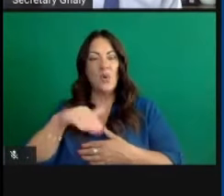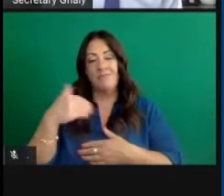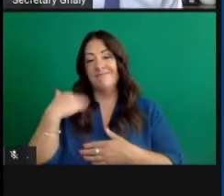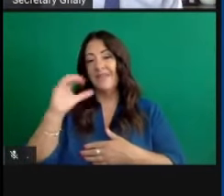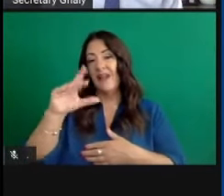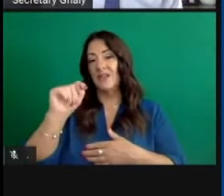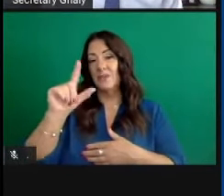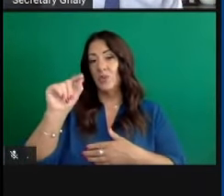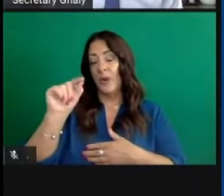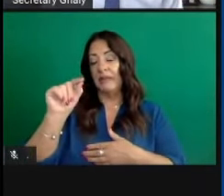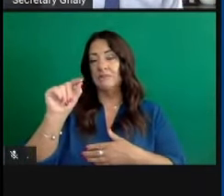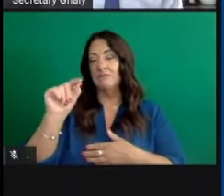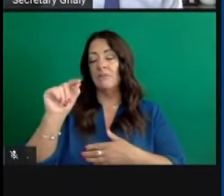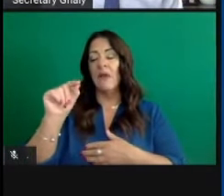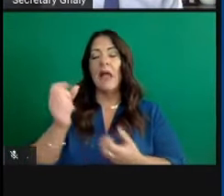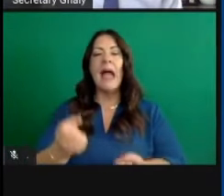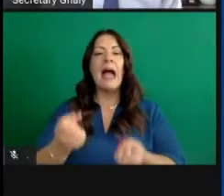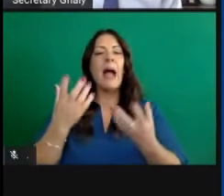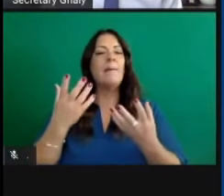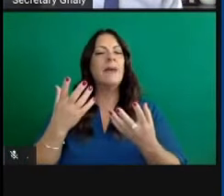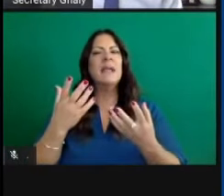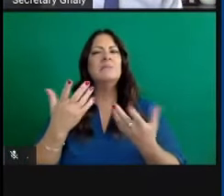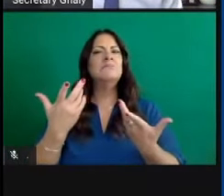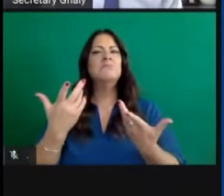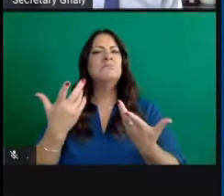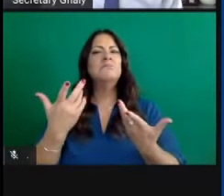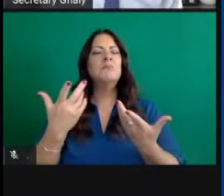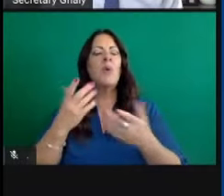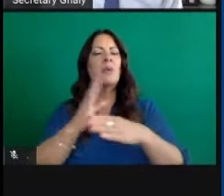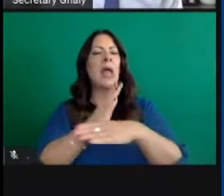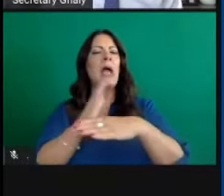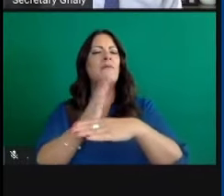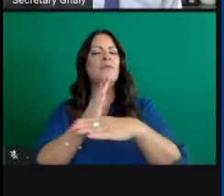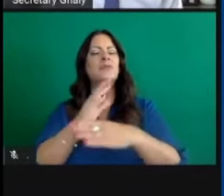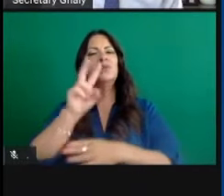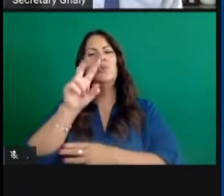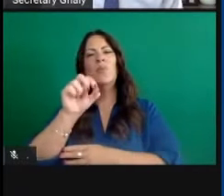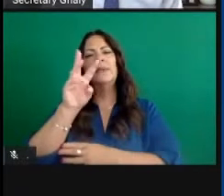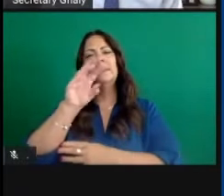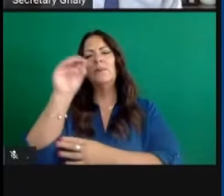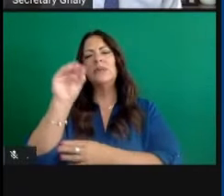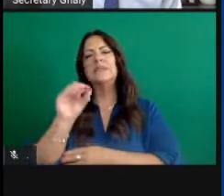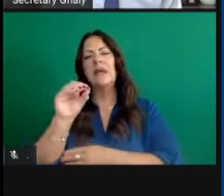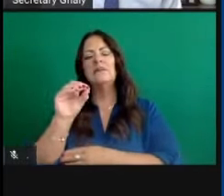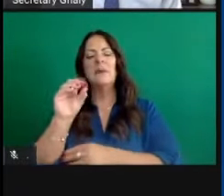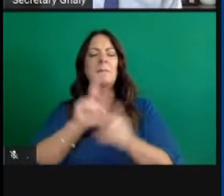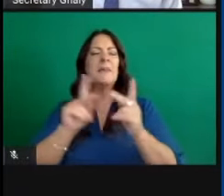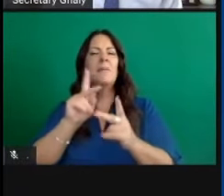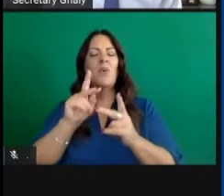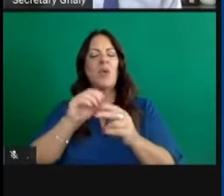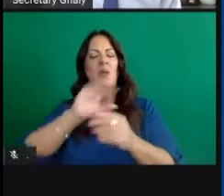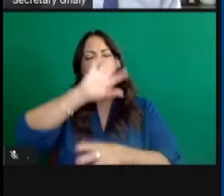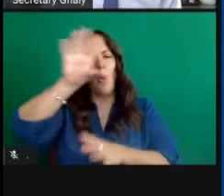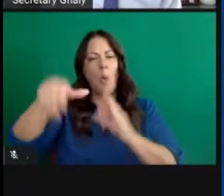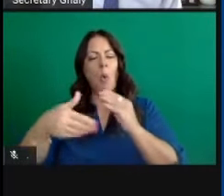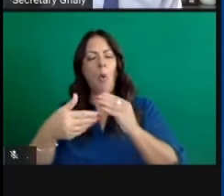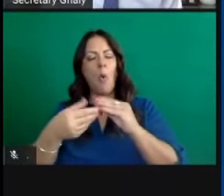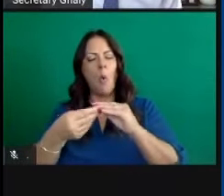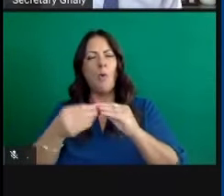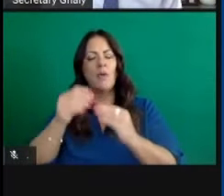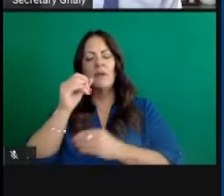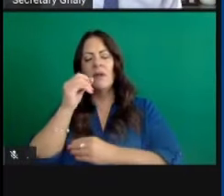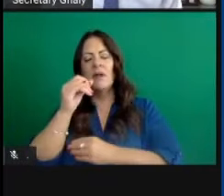we had a test positivity of 2.6% statewide. Today, we've come up to